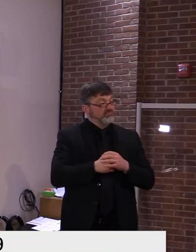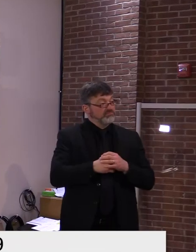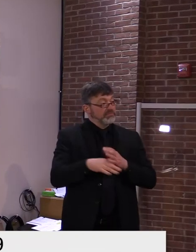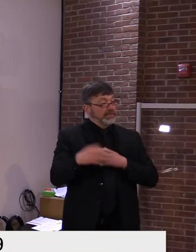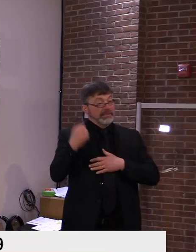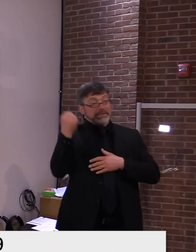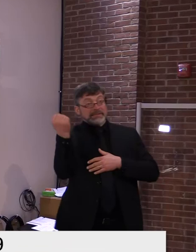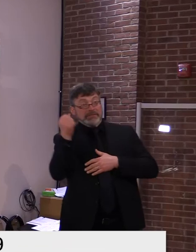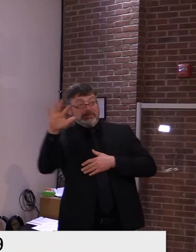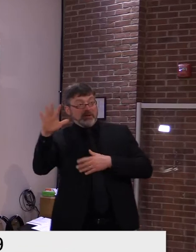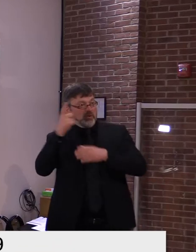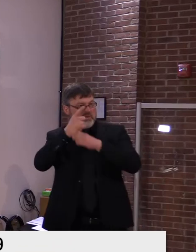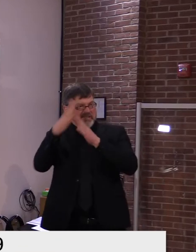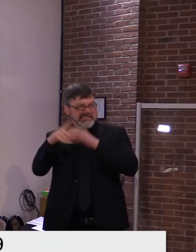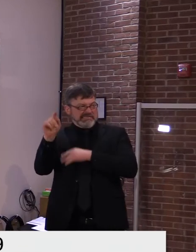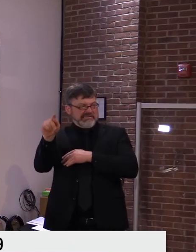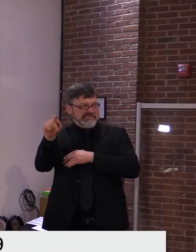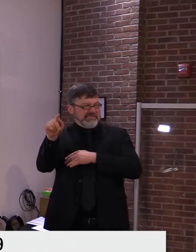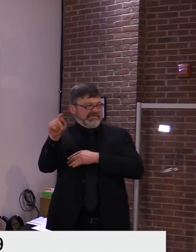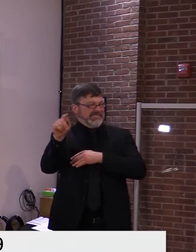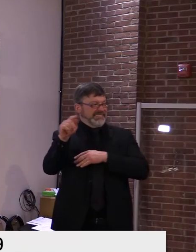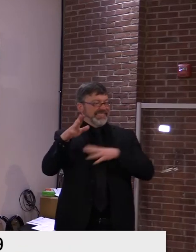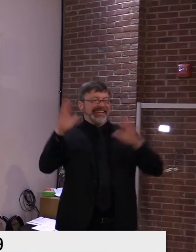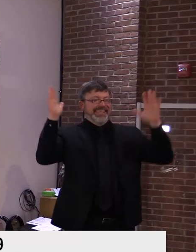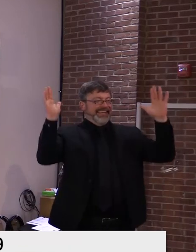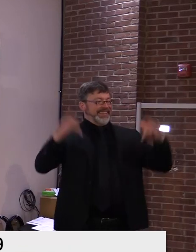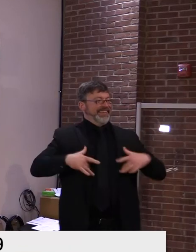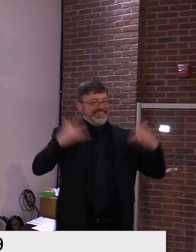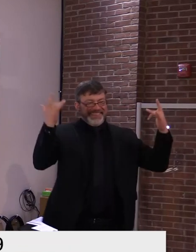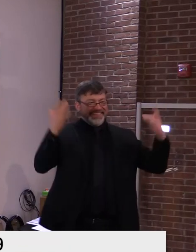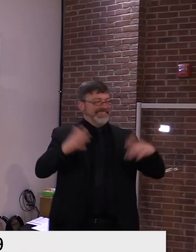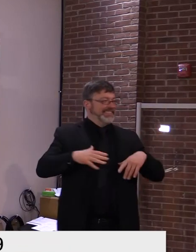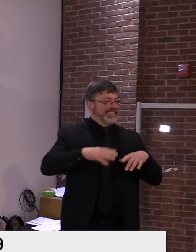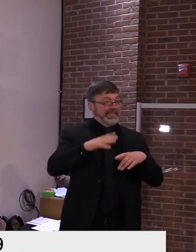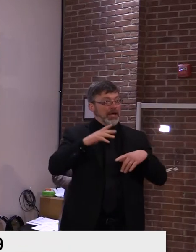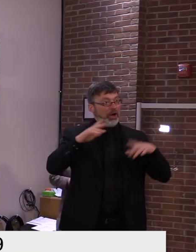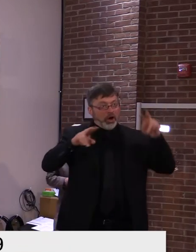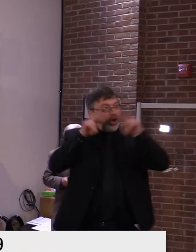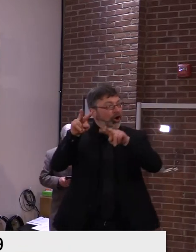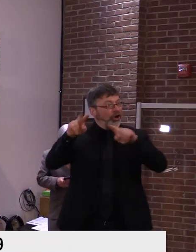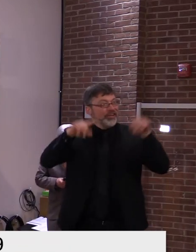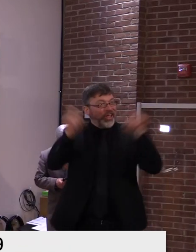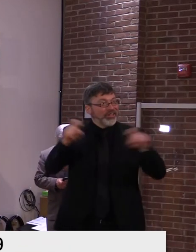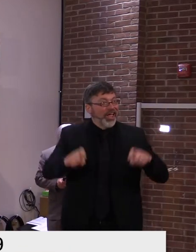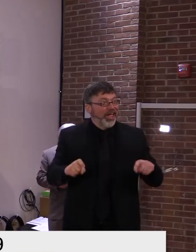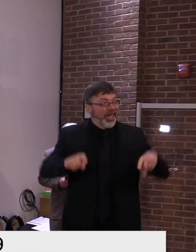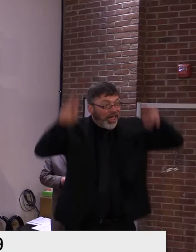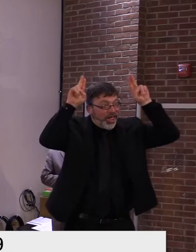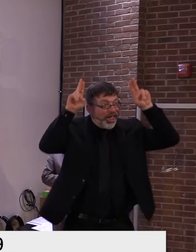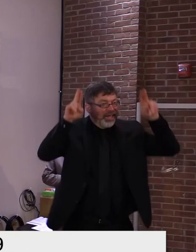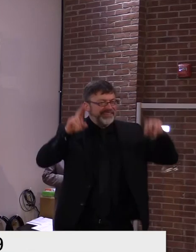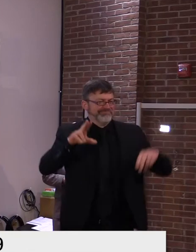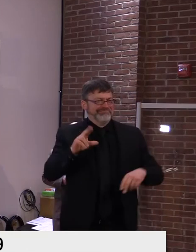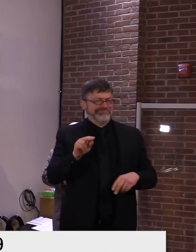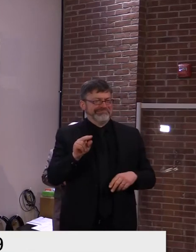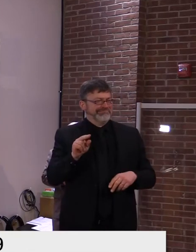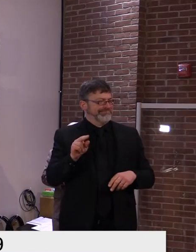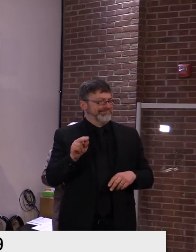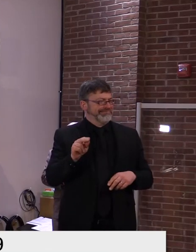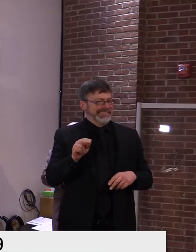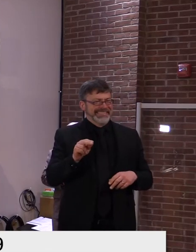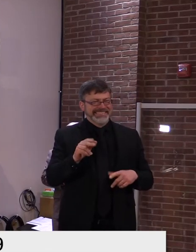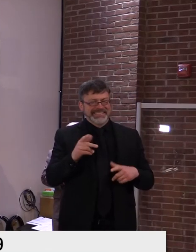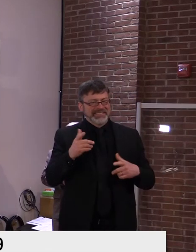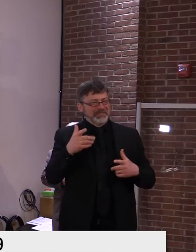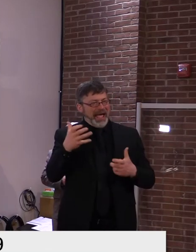aren't running over to do testing as their prime weekend activity, and it's not their priority. So they're doing